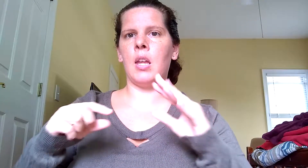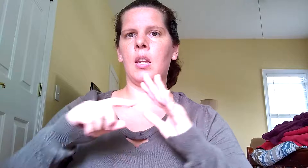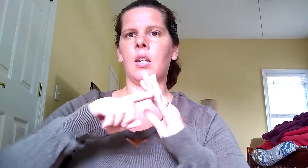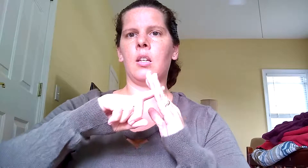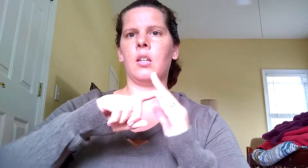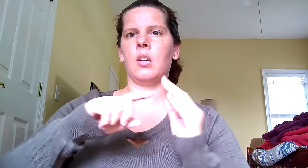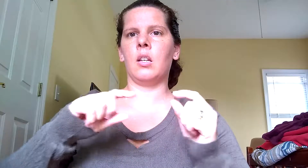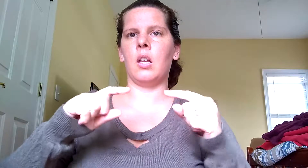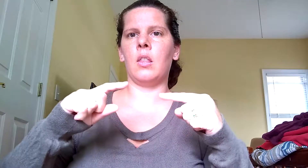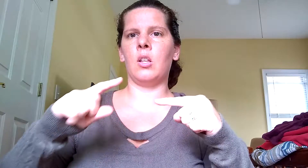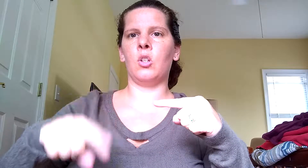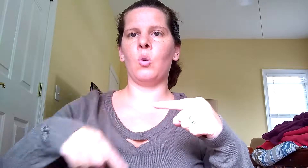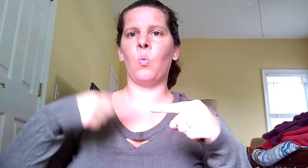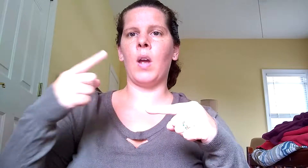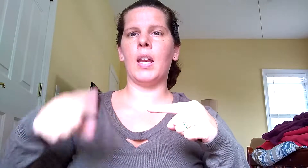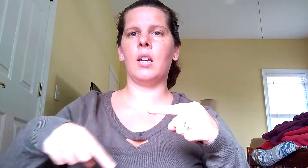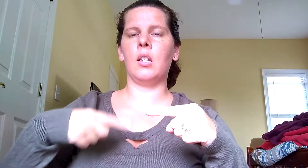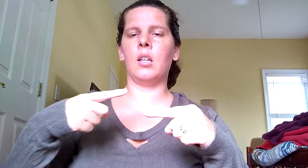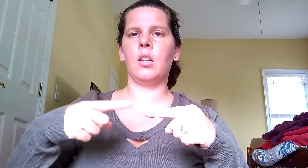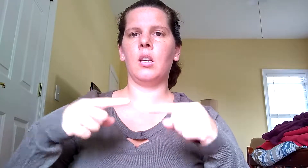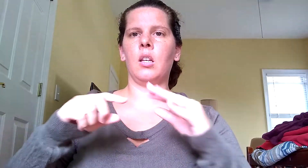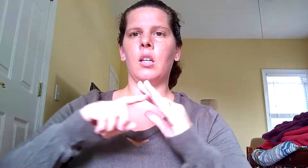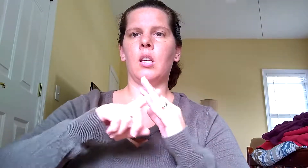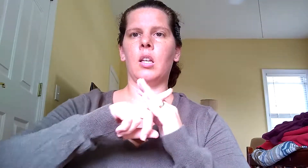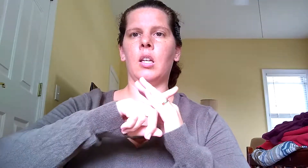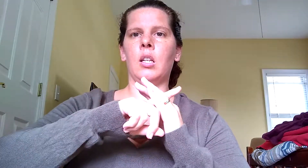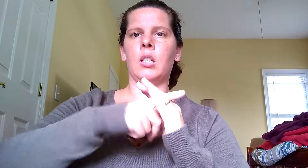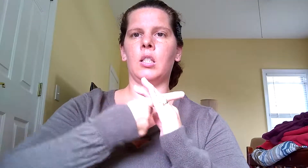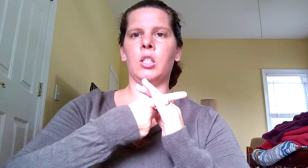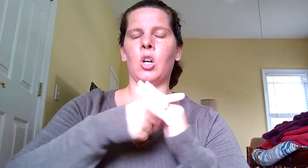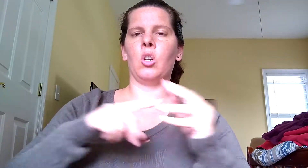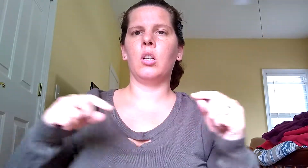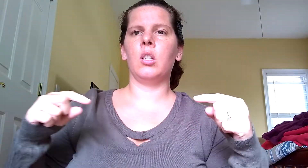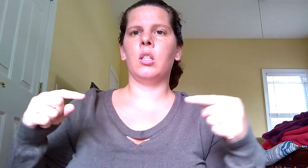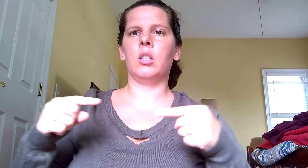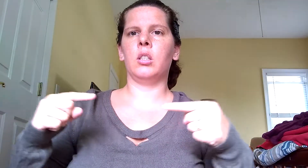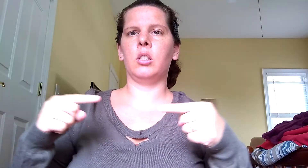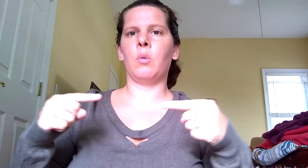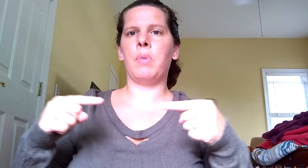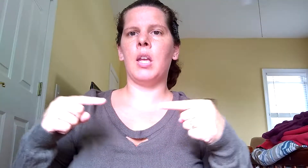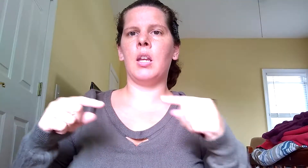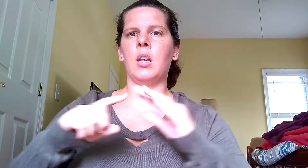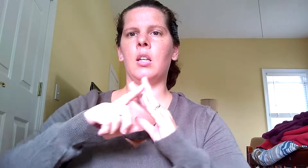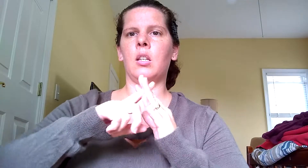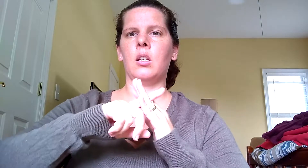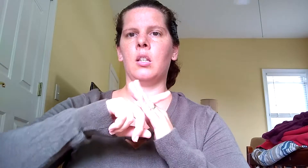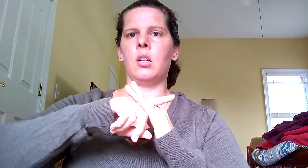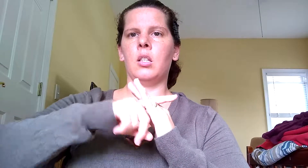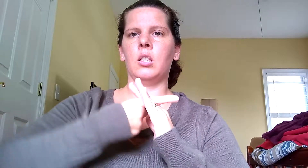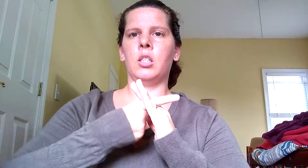pain, and then you do when, and start. So pain,